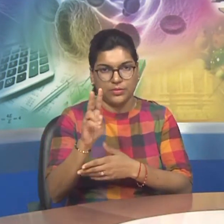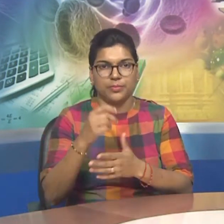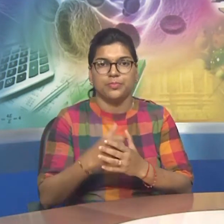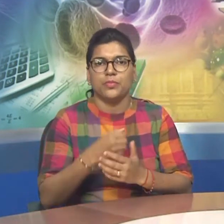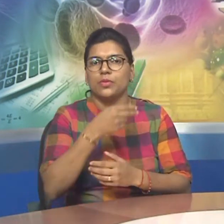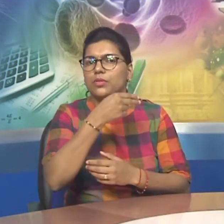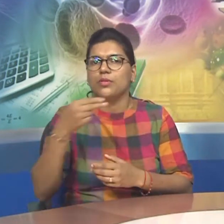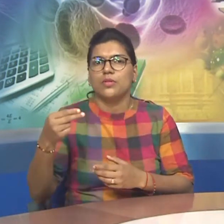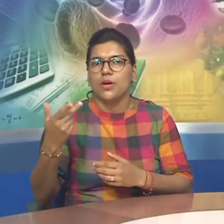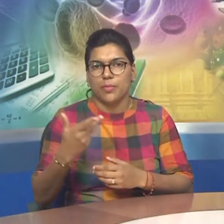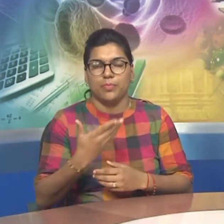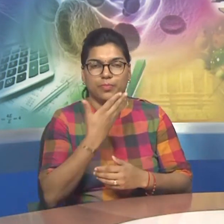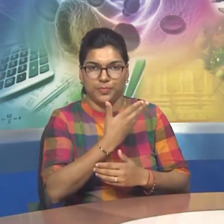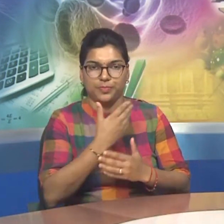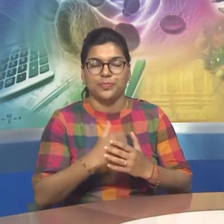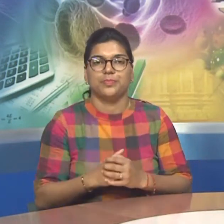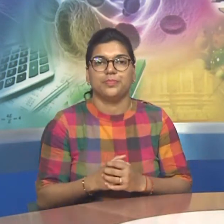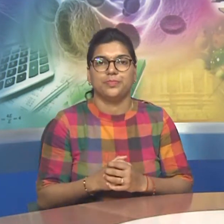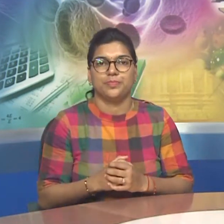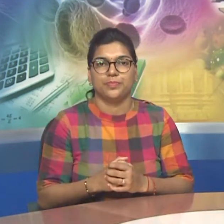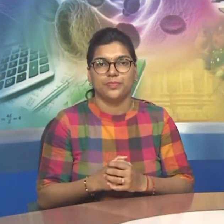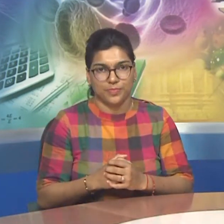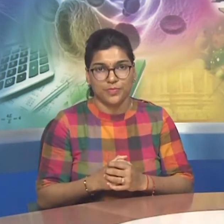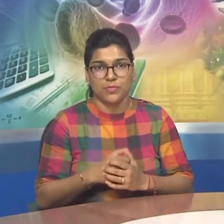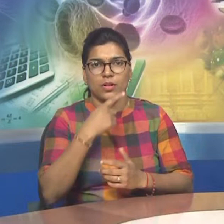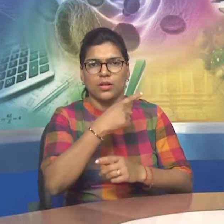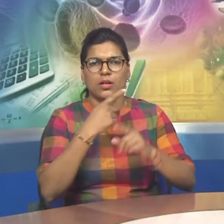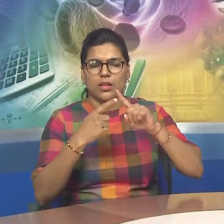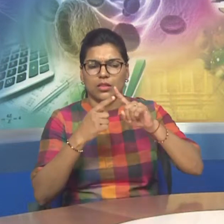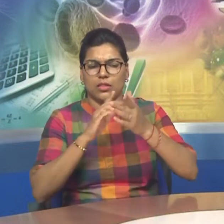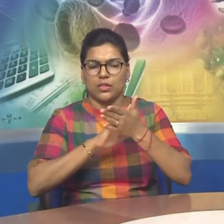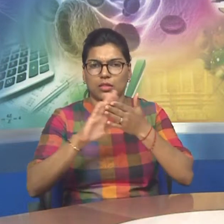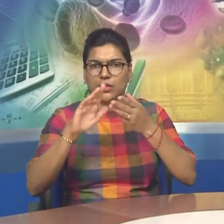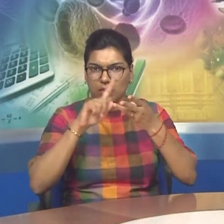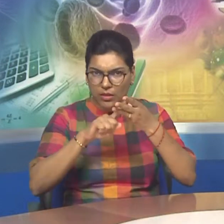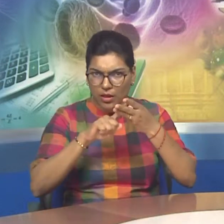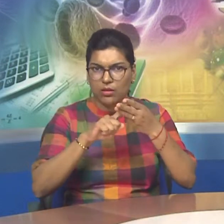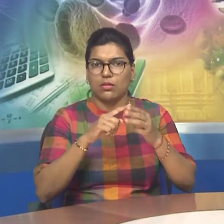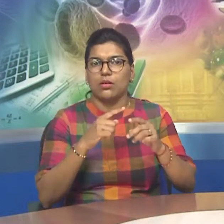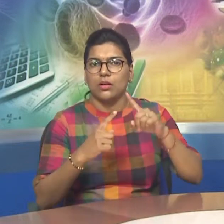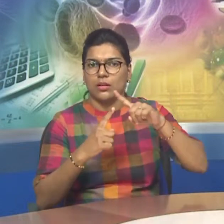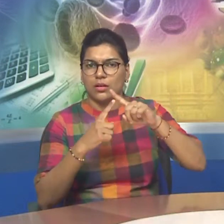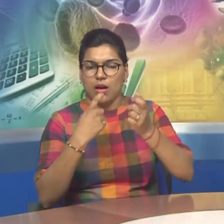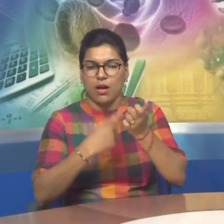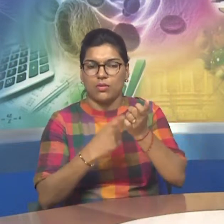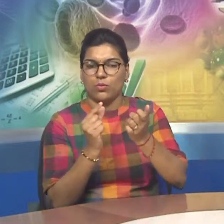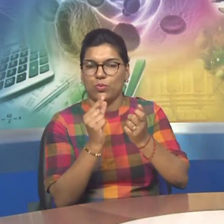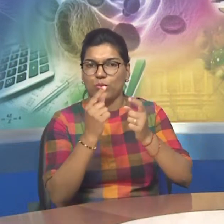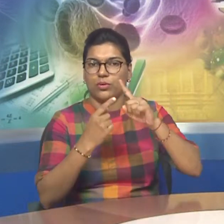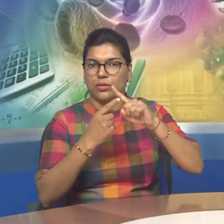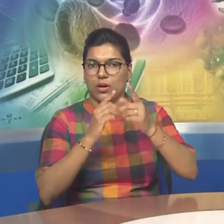Code 202, Lesson 22. Name of the lesson